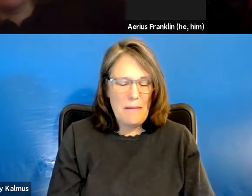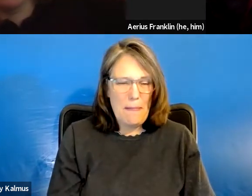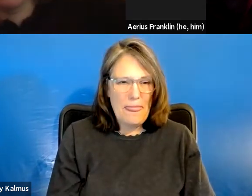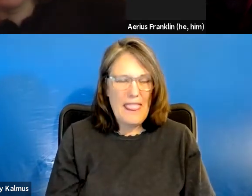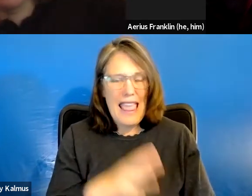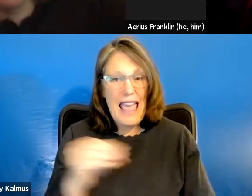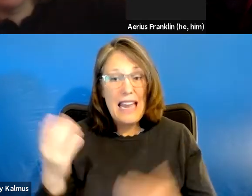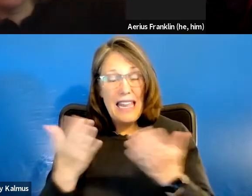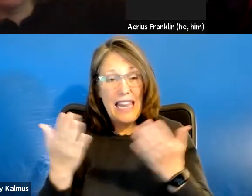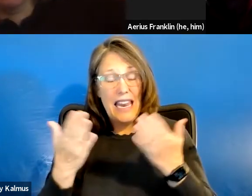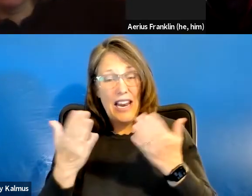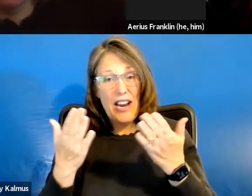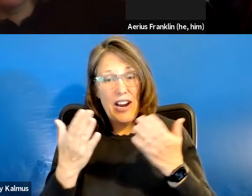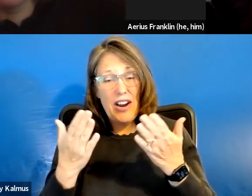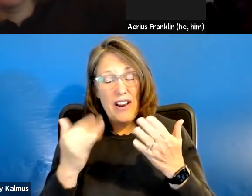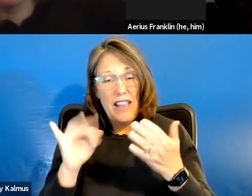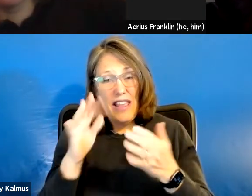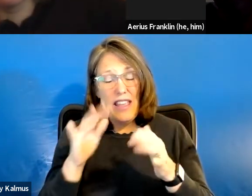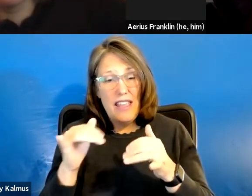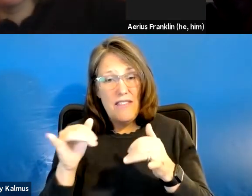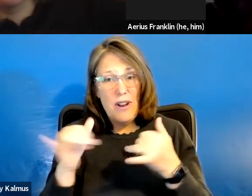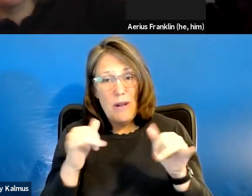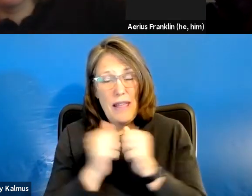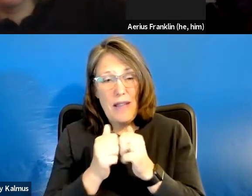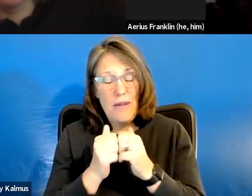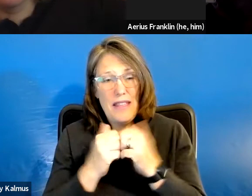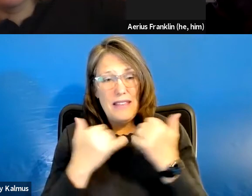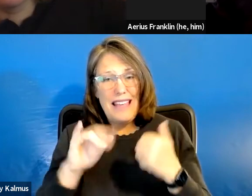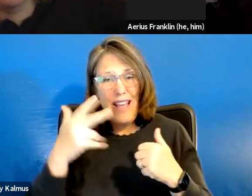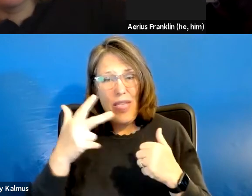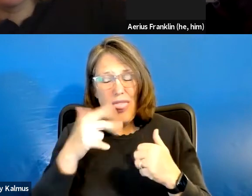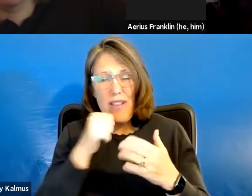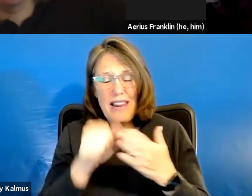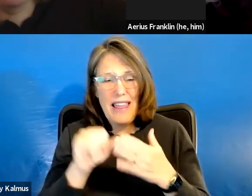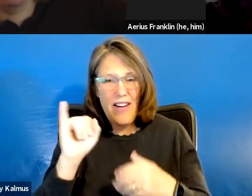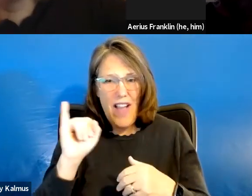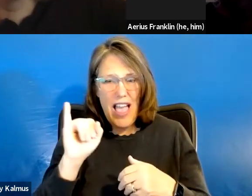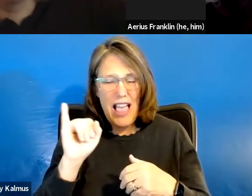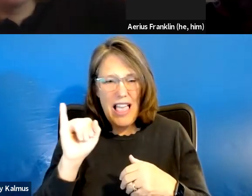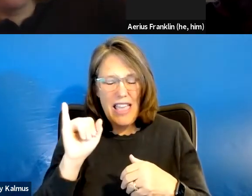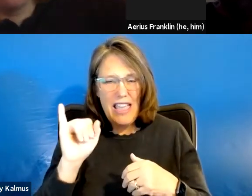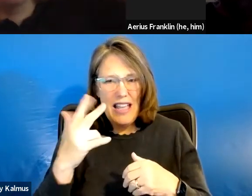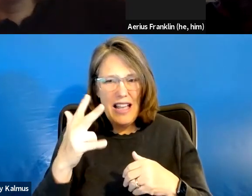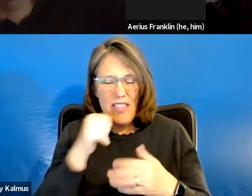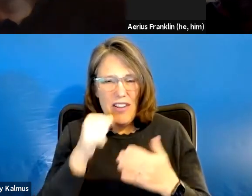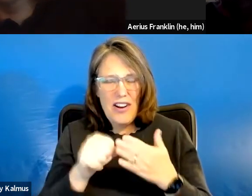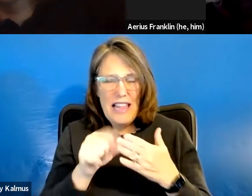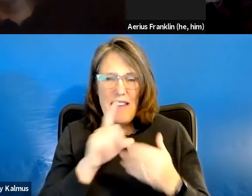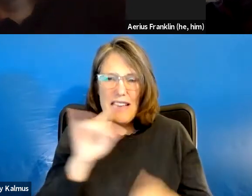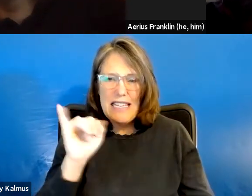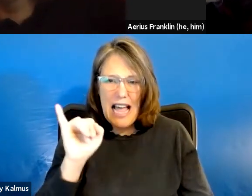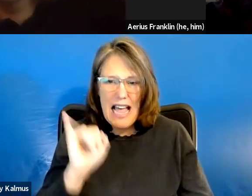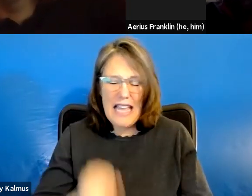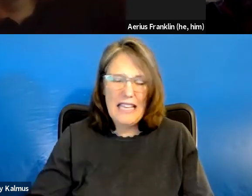And here, guys playing along, here's your, I think it's your third letter. The letter for the word is letter I.